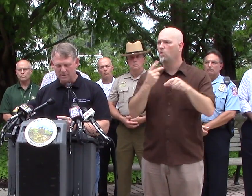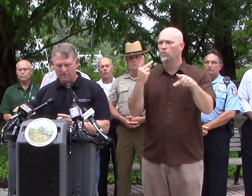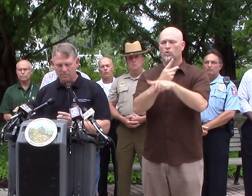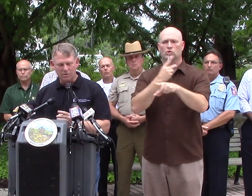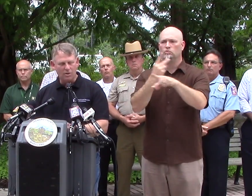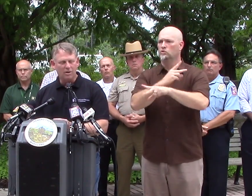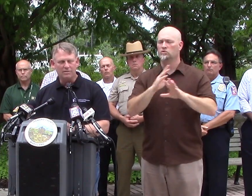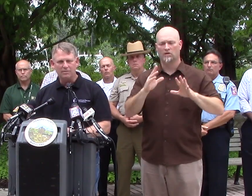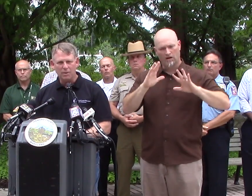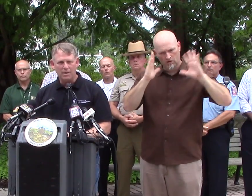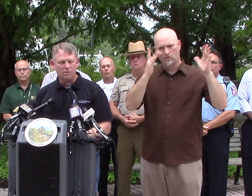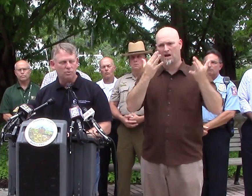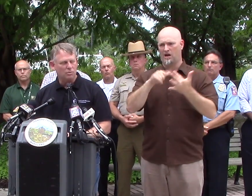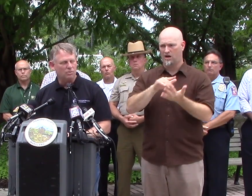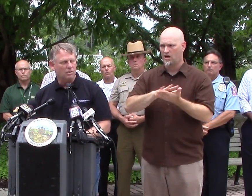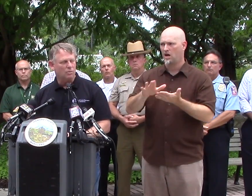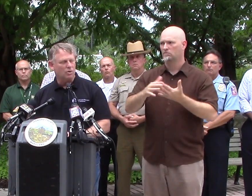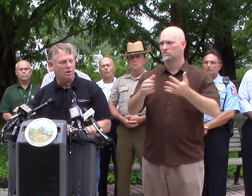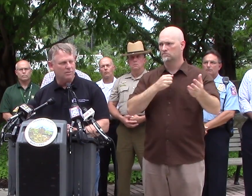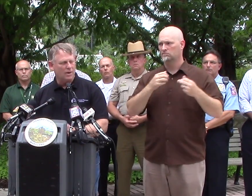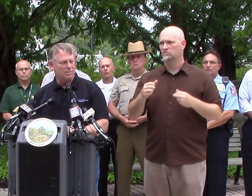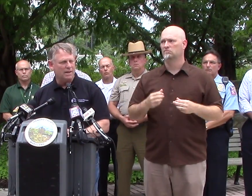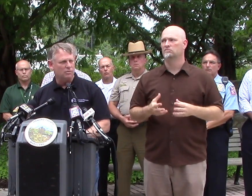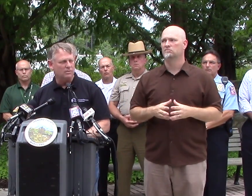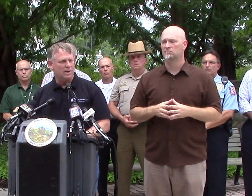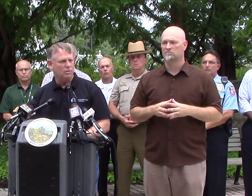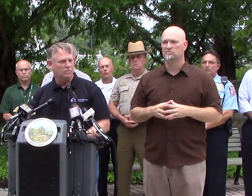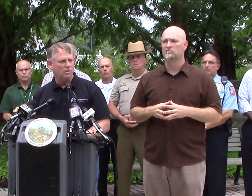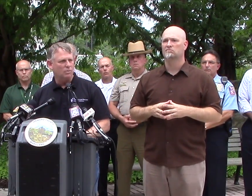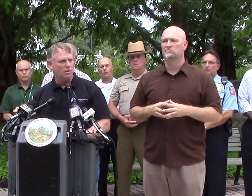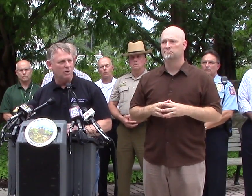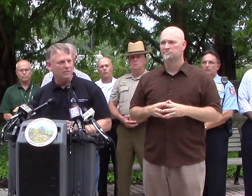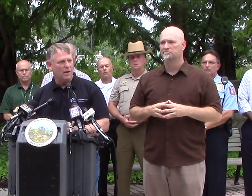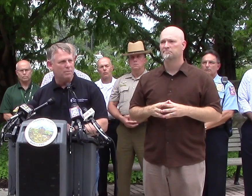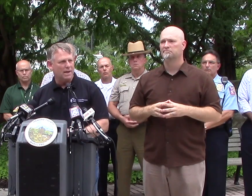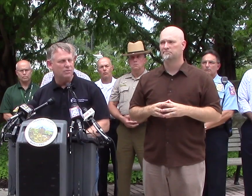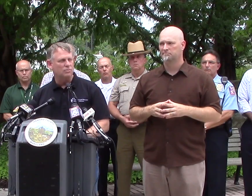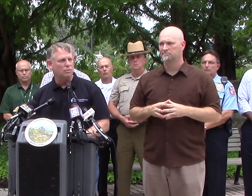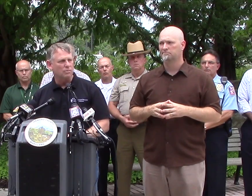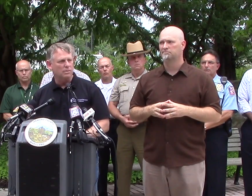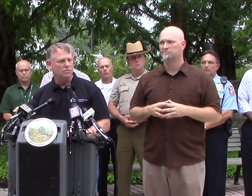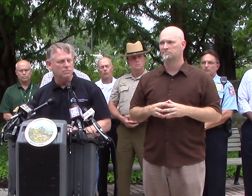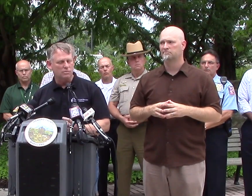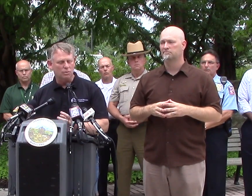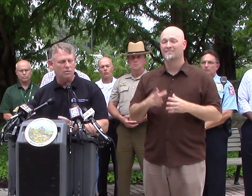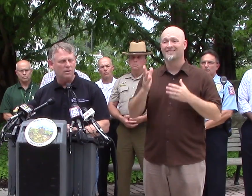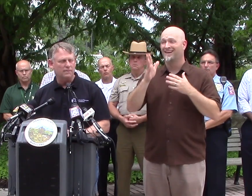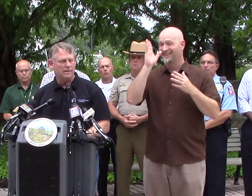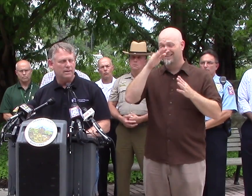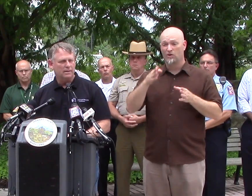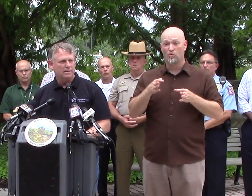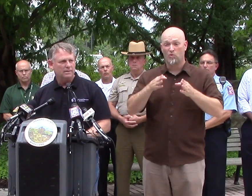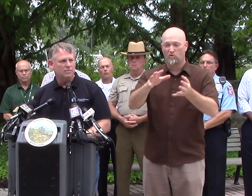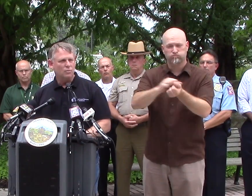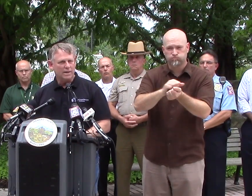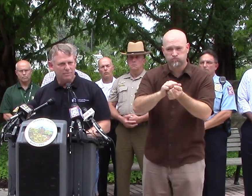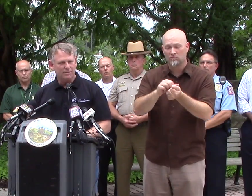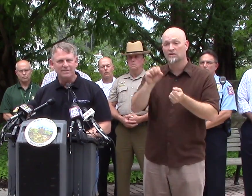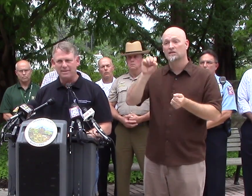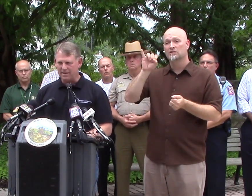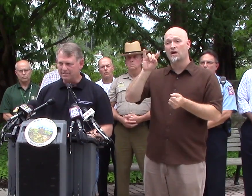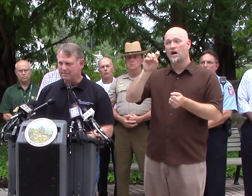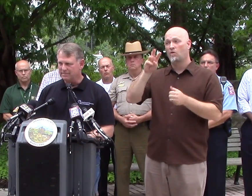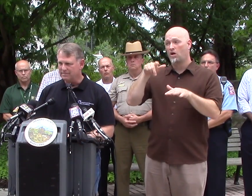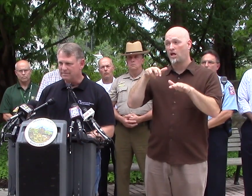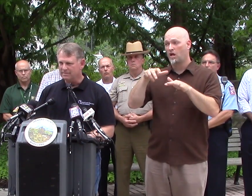you, regardless of how bad those roads are, regardless of how bad those sidewalks are, regardless of how bad those stores are, we can